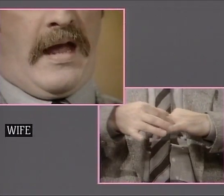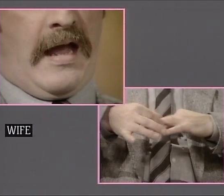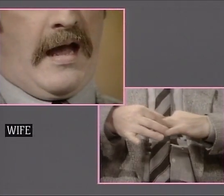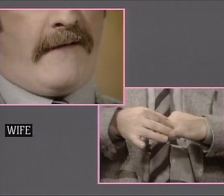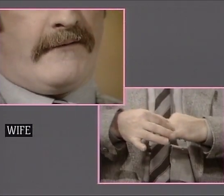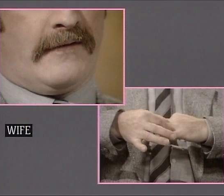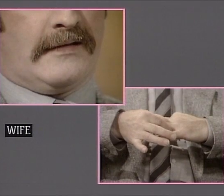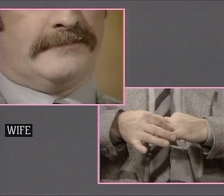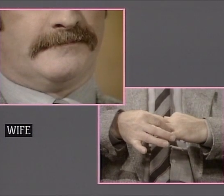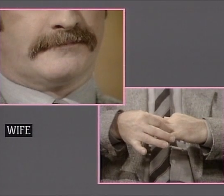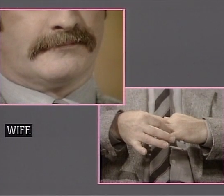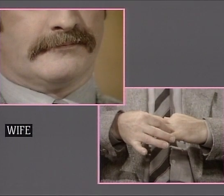Wife.